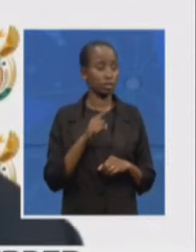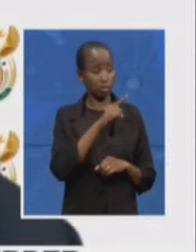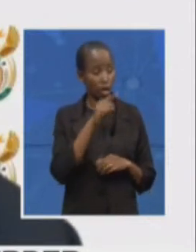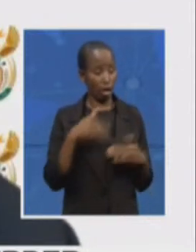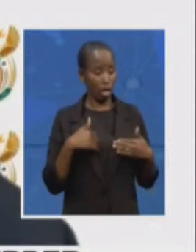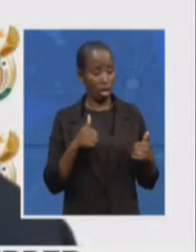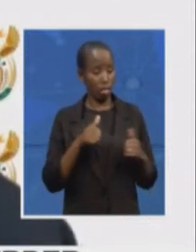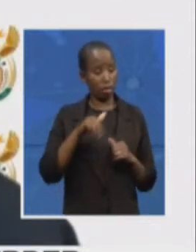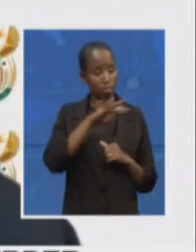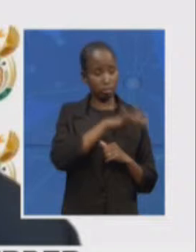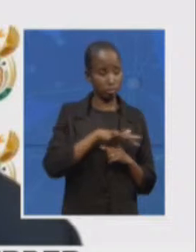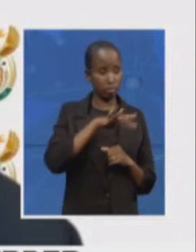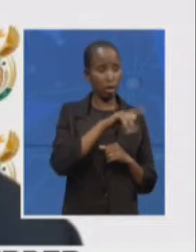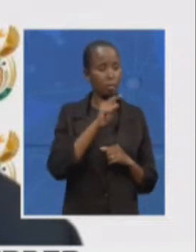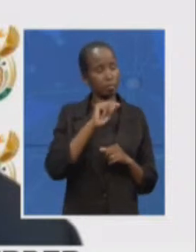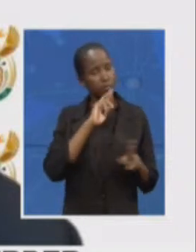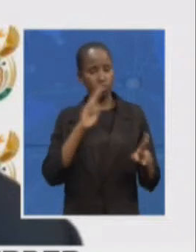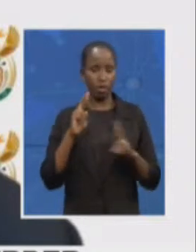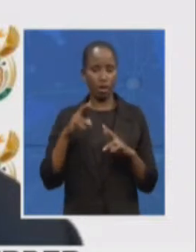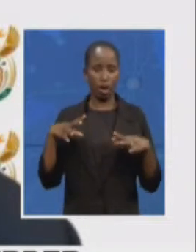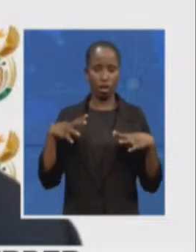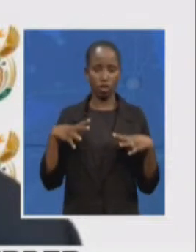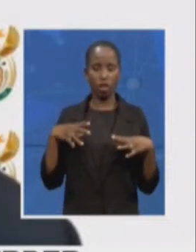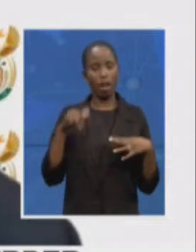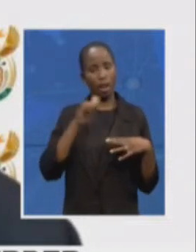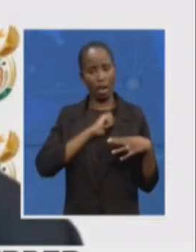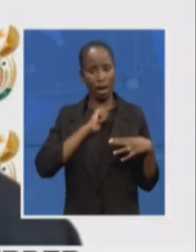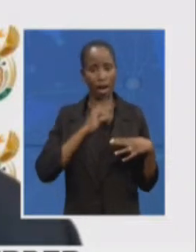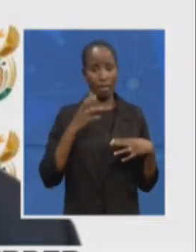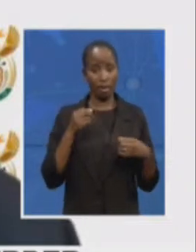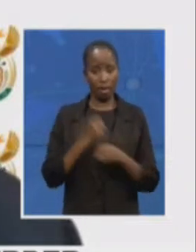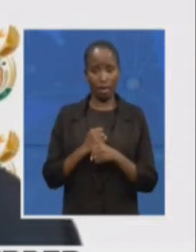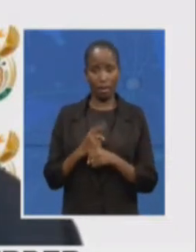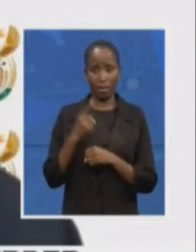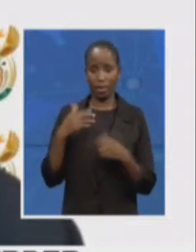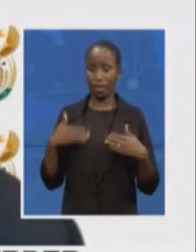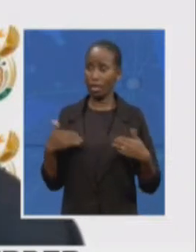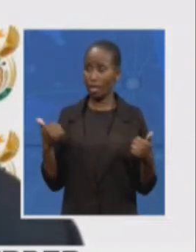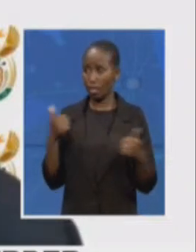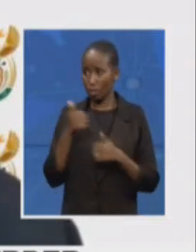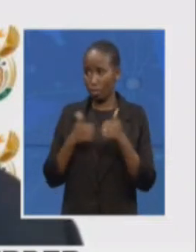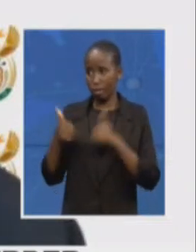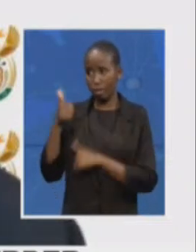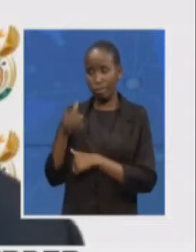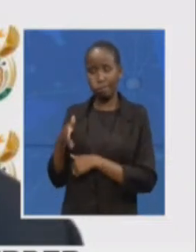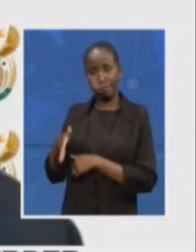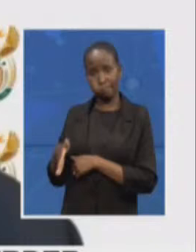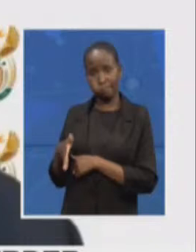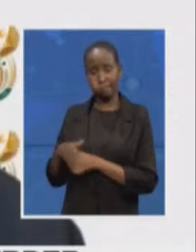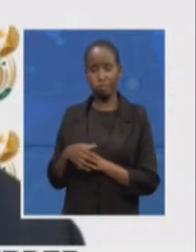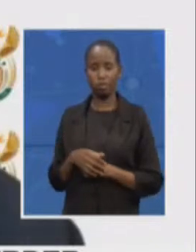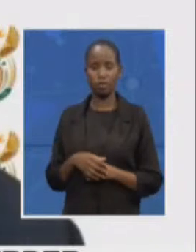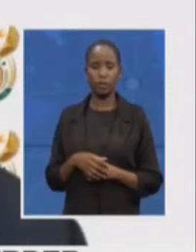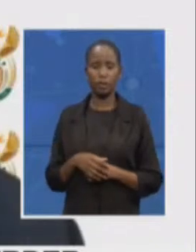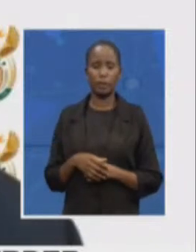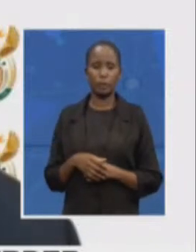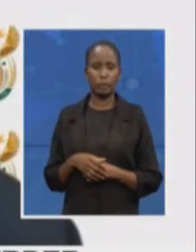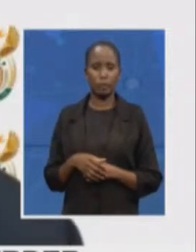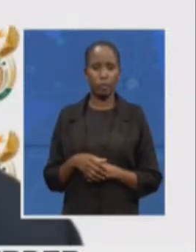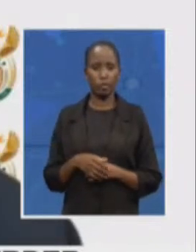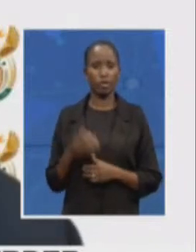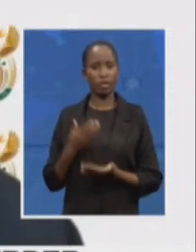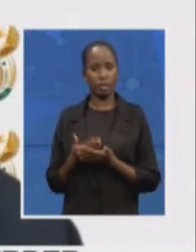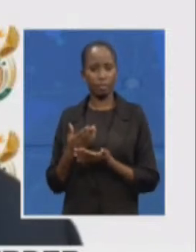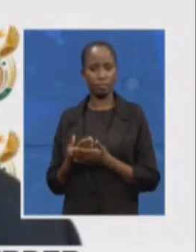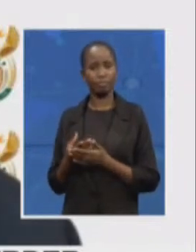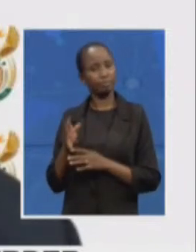to shed light as the epicenter currently of this variant to give us a sense of the readiness